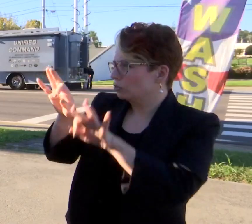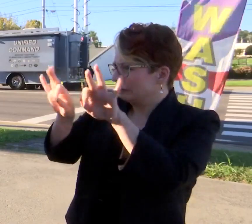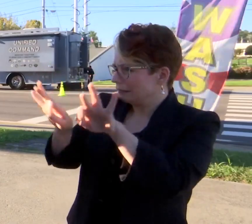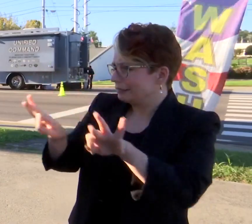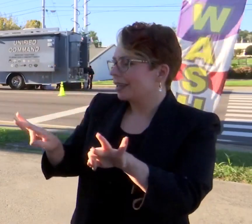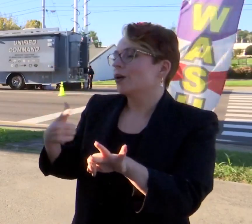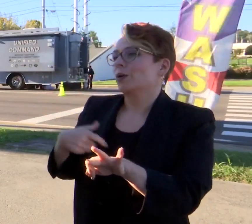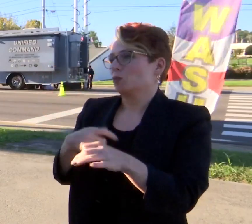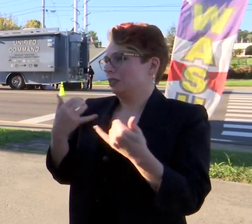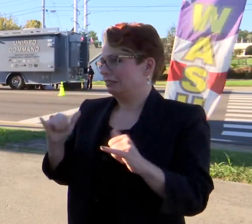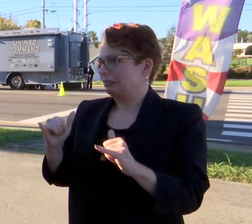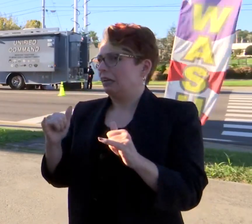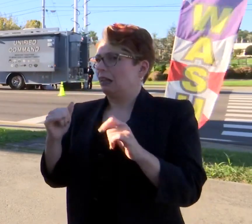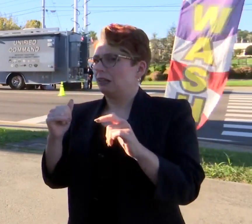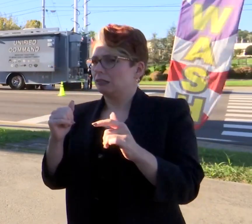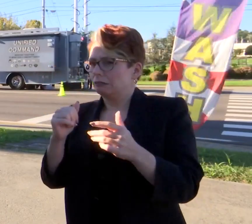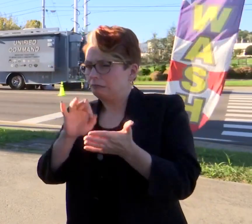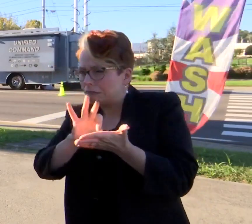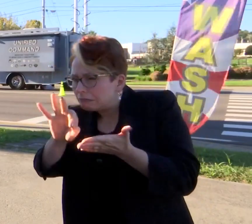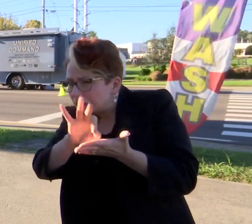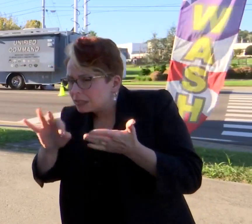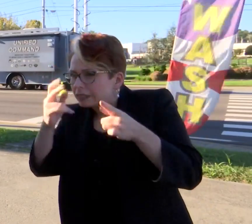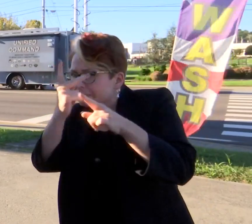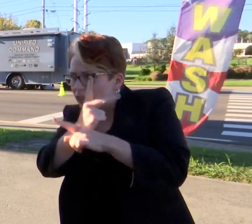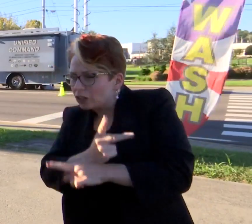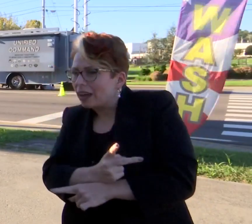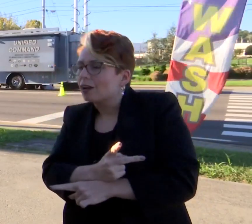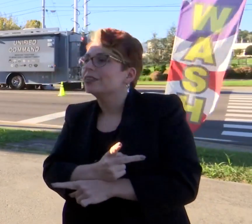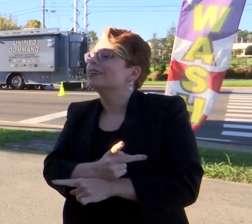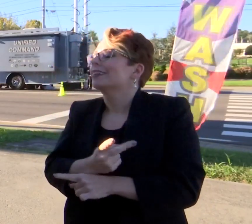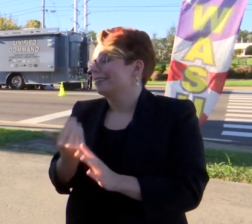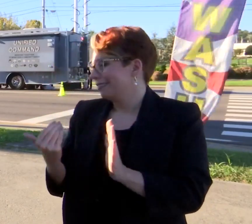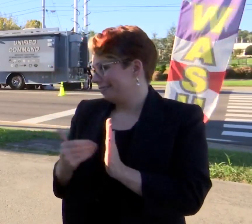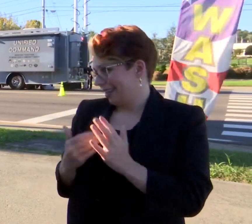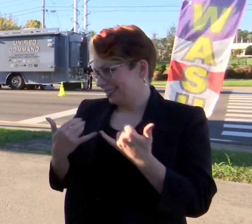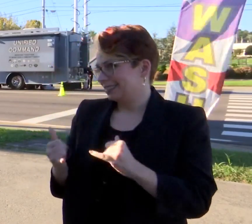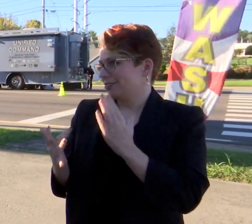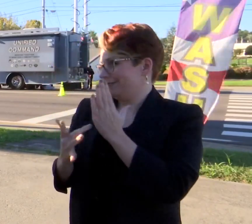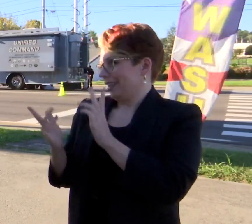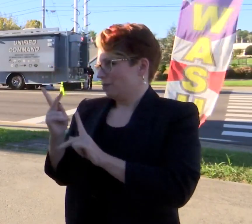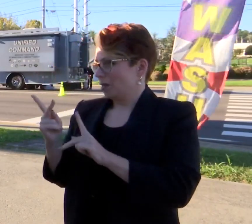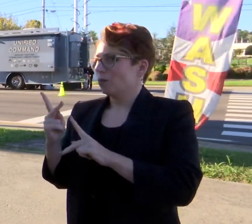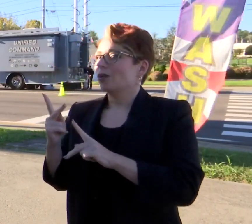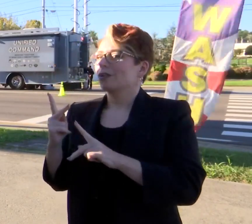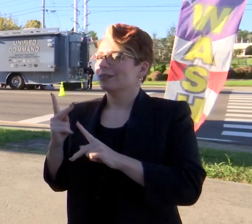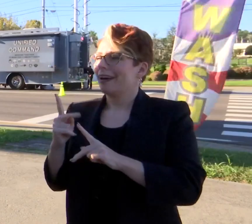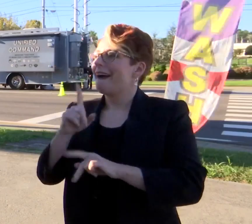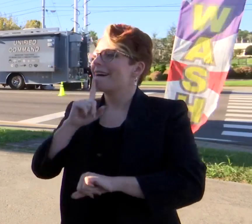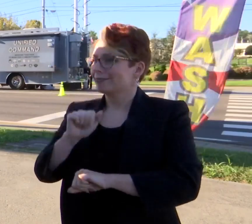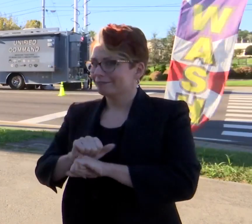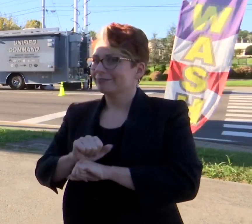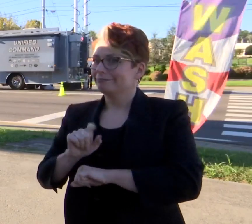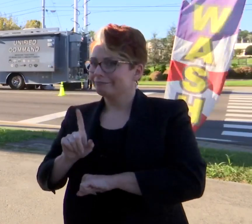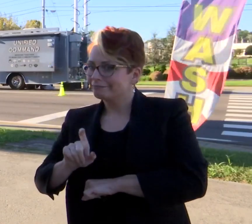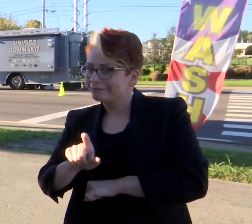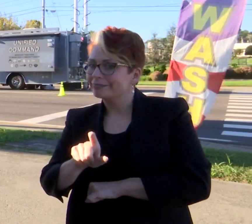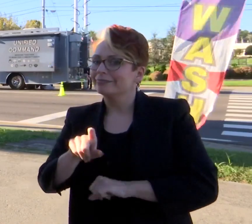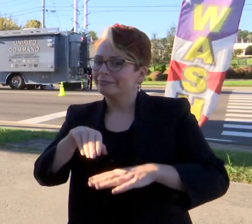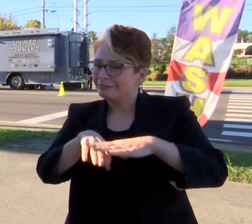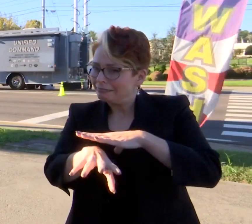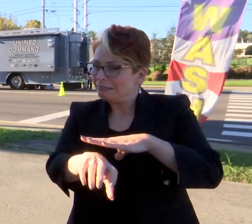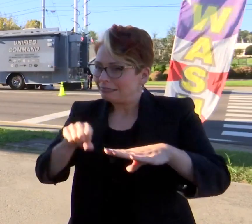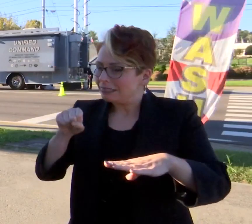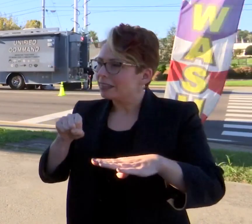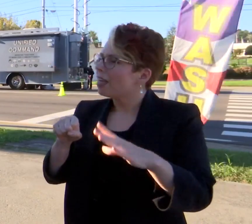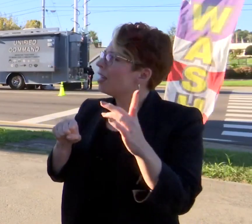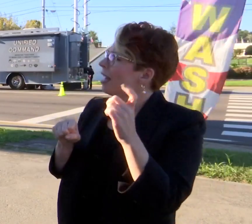still working through that. As I said, actively as I walked over here, we've still got technicians going up to remove items from the box. About how many items have been removed at this